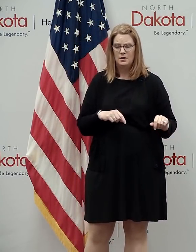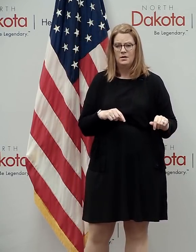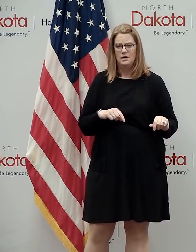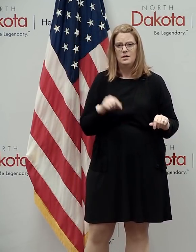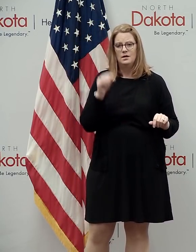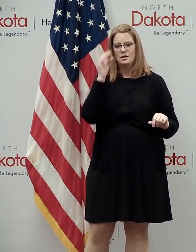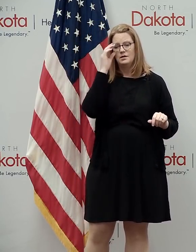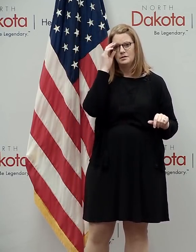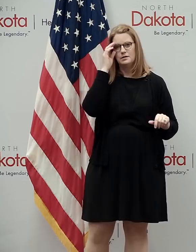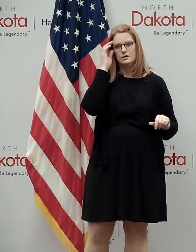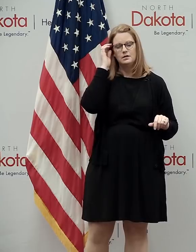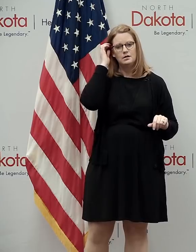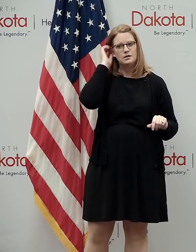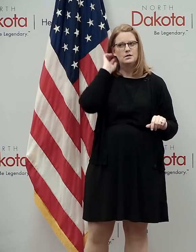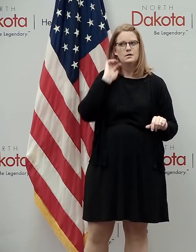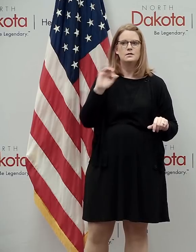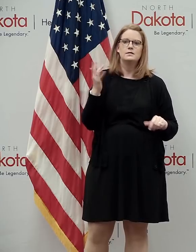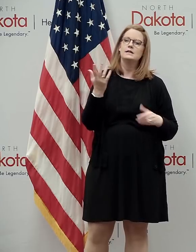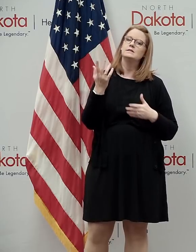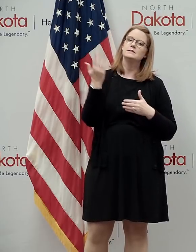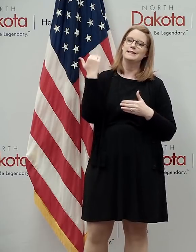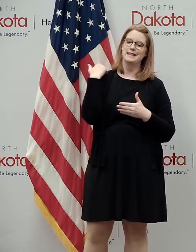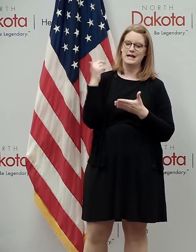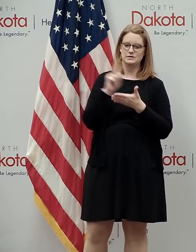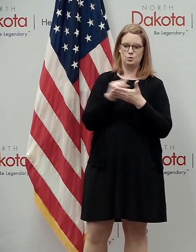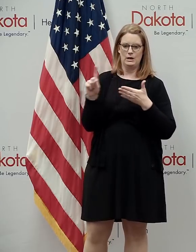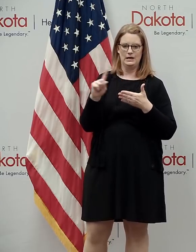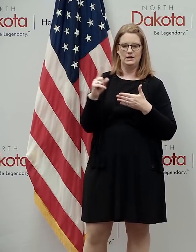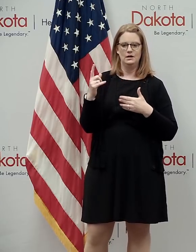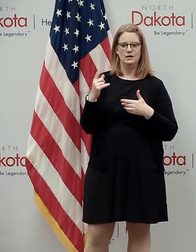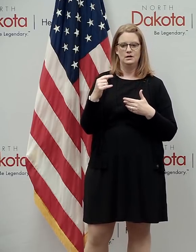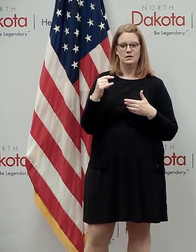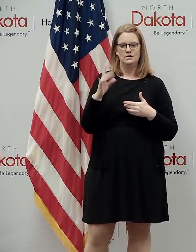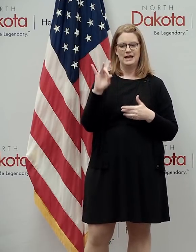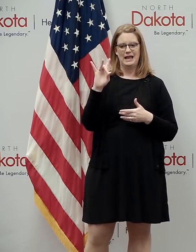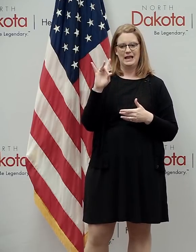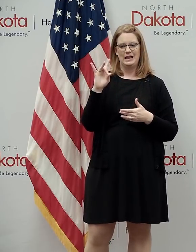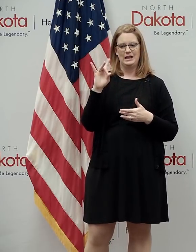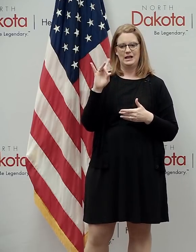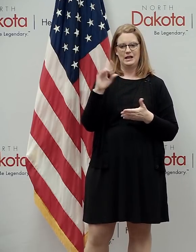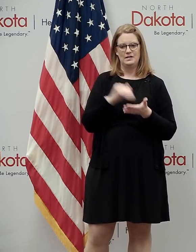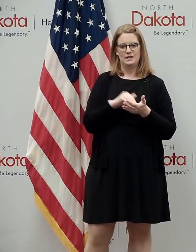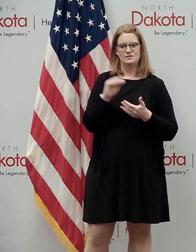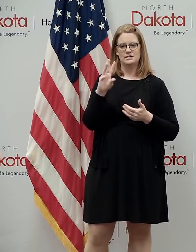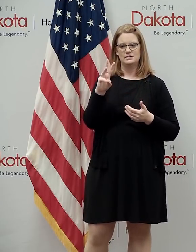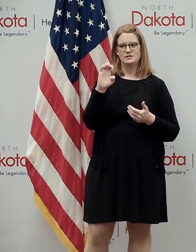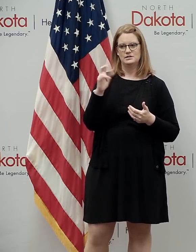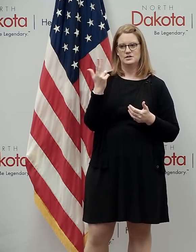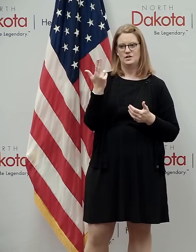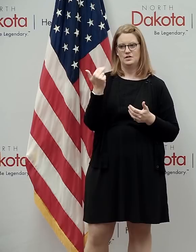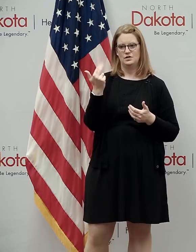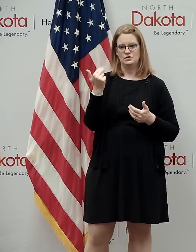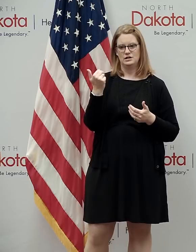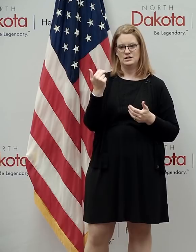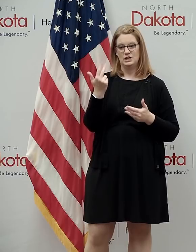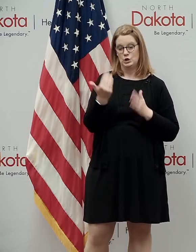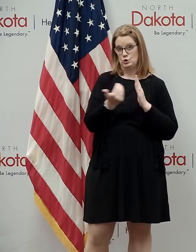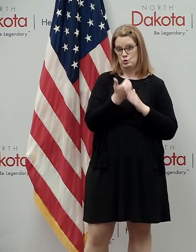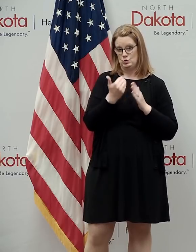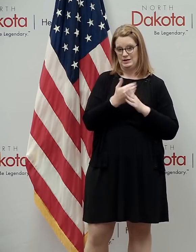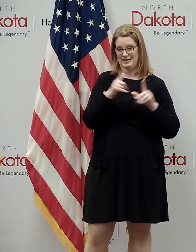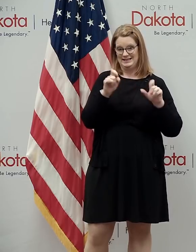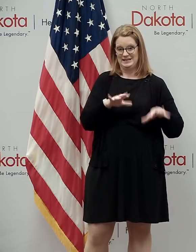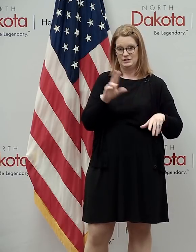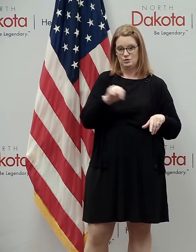This last week, if we go for a 7-day, we did 8,000 613 newly tested